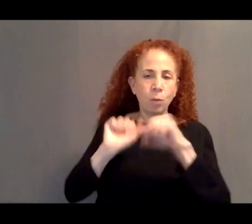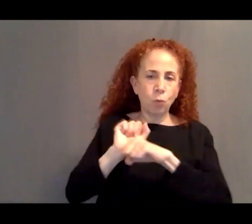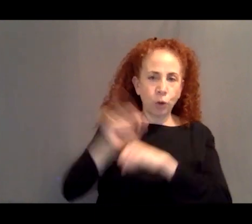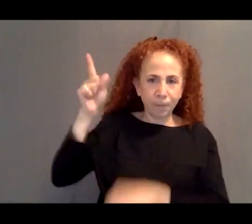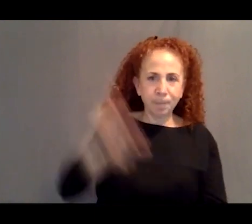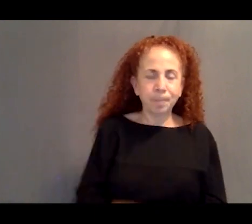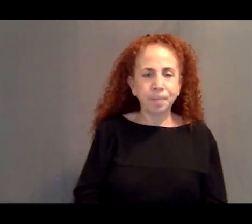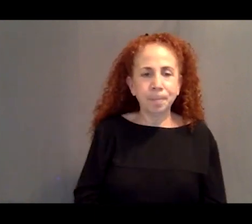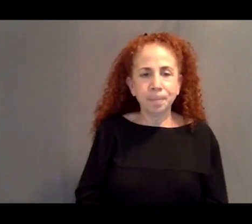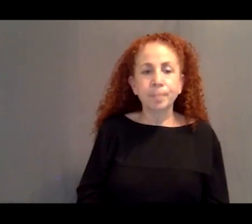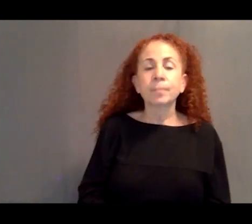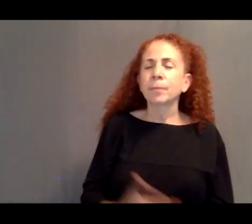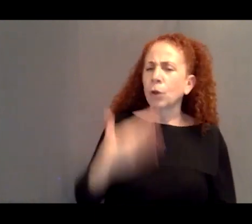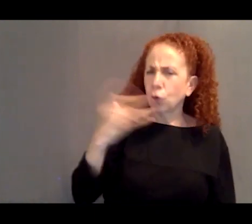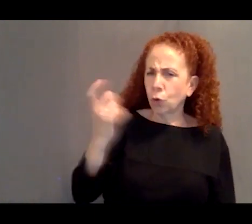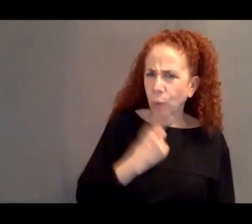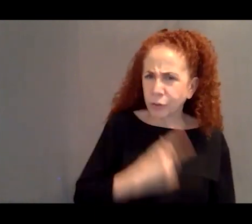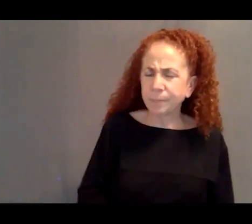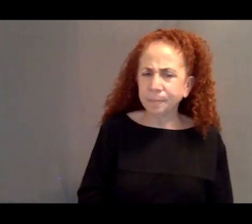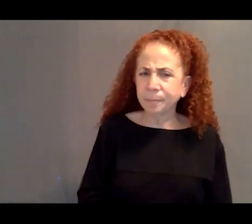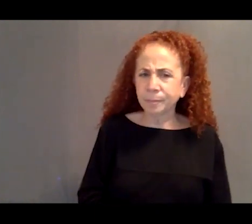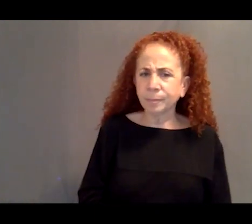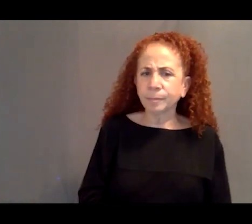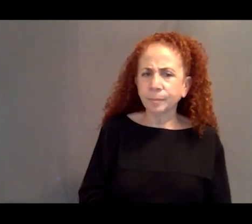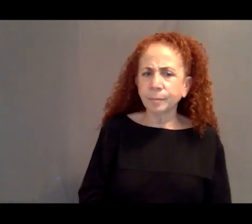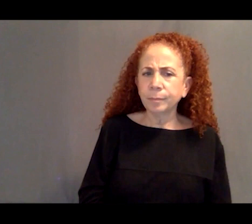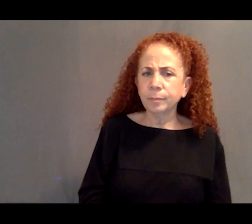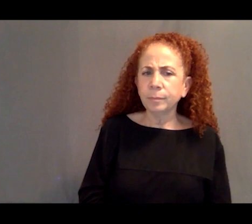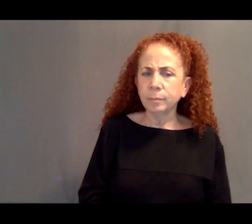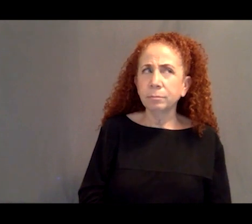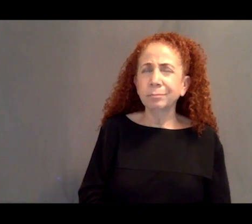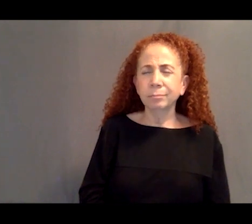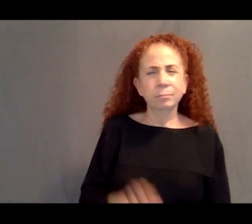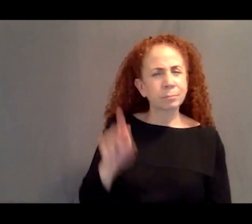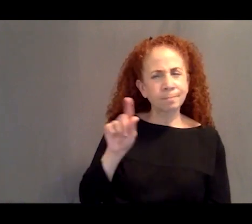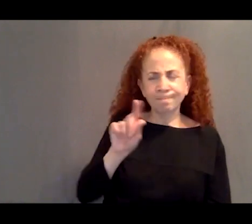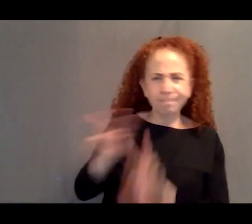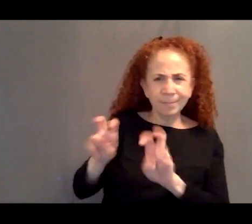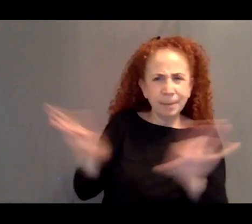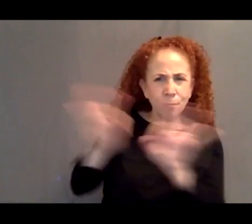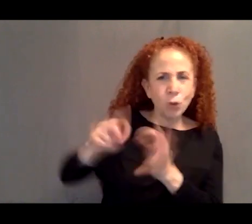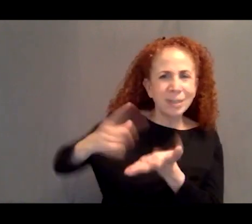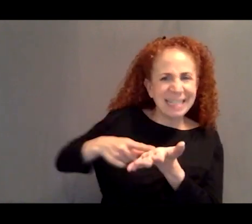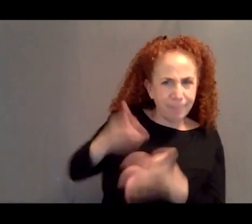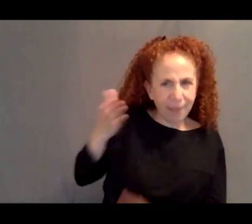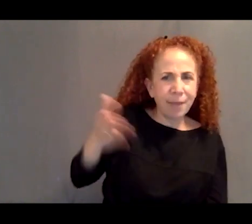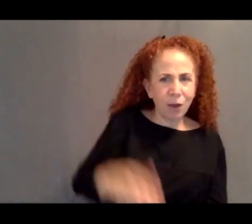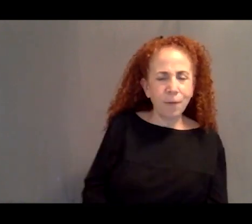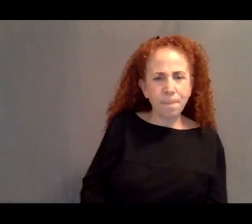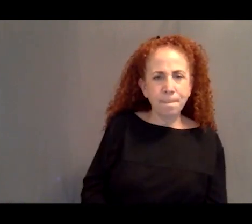Yeah, it's a really good question. I think that there's a really important debate in there, and that is the